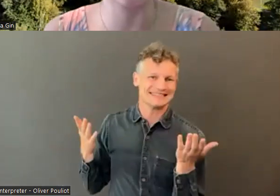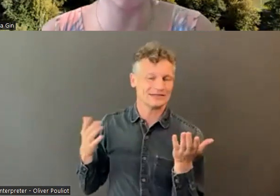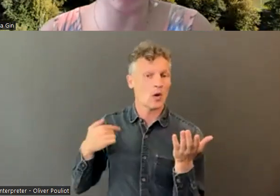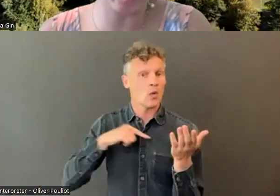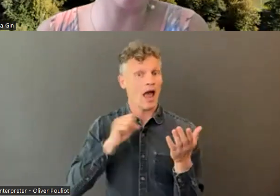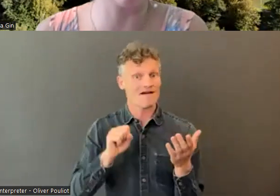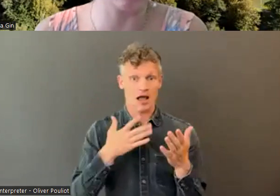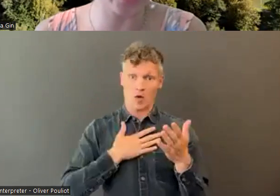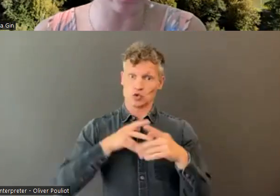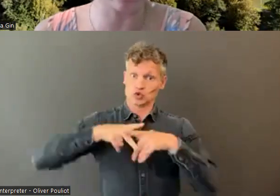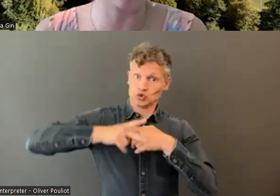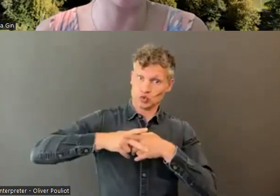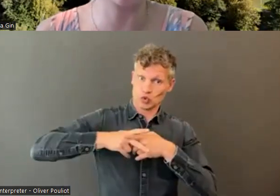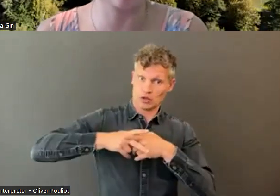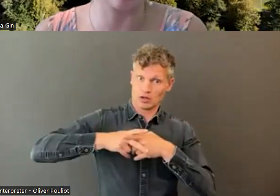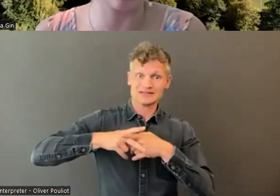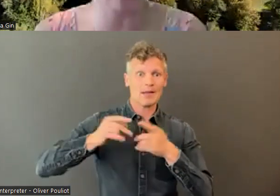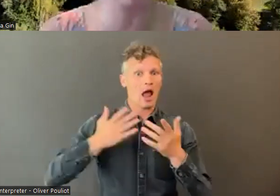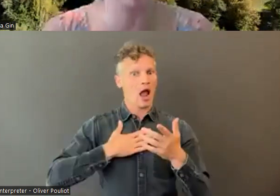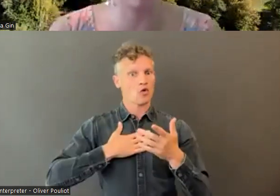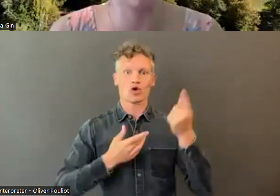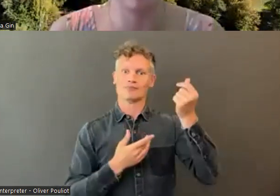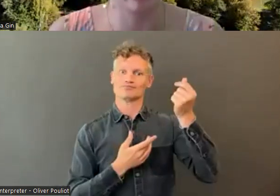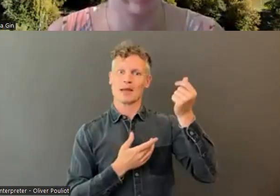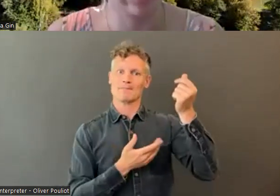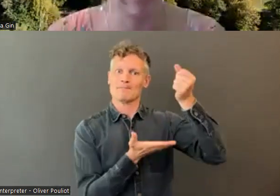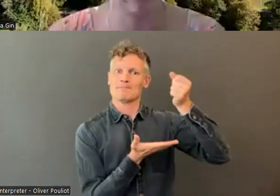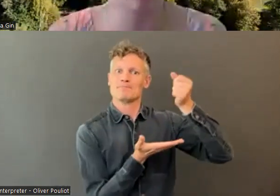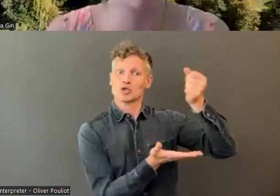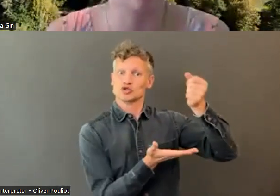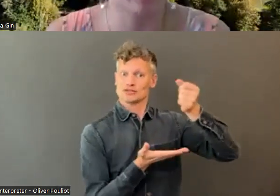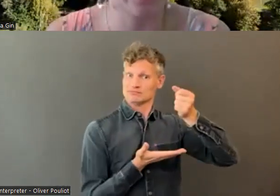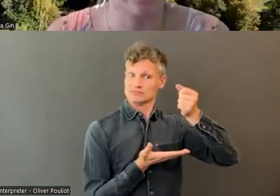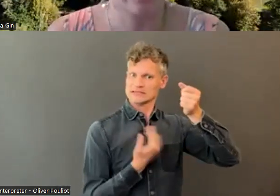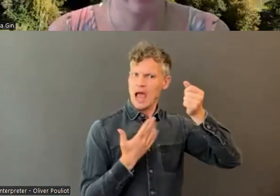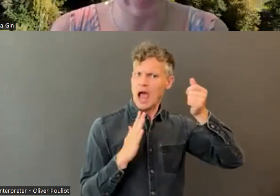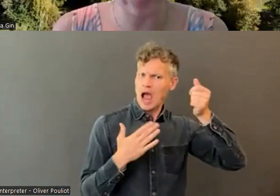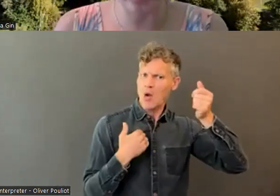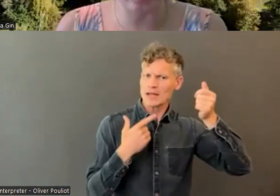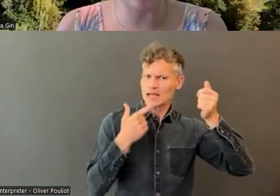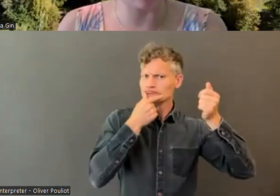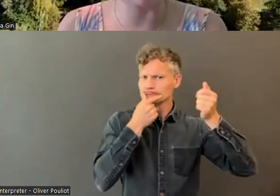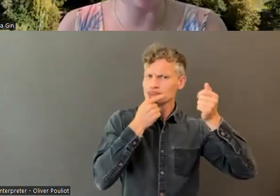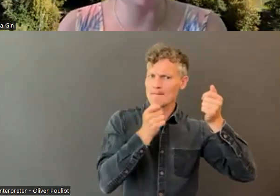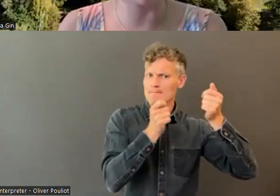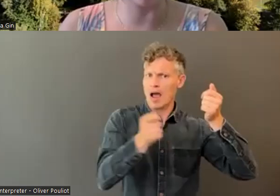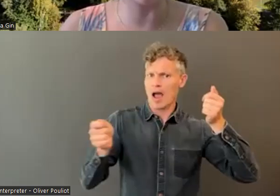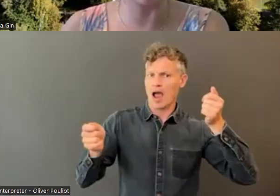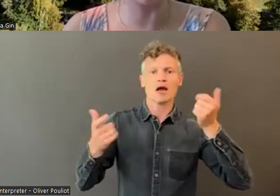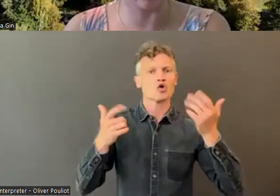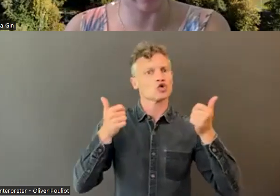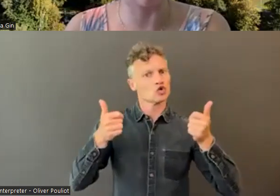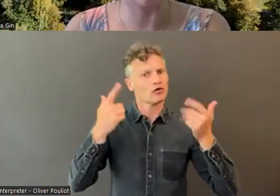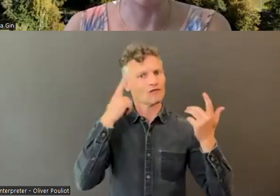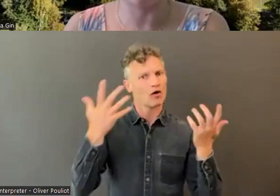guidance to help what we call our budget holders and our other colleagues understand what evaluation criteria and what requirements that could serve that particular goods or